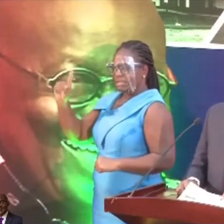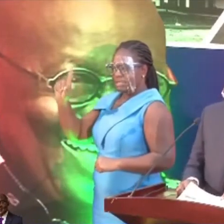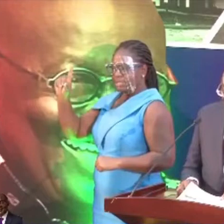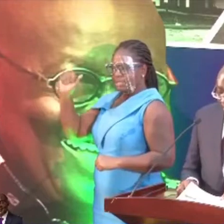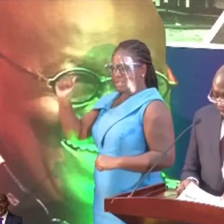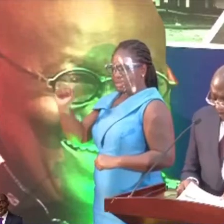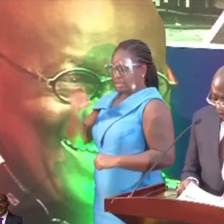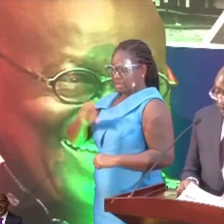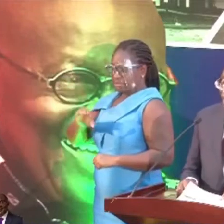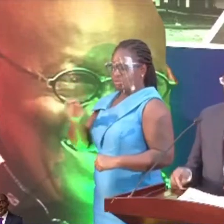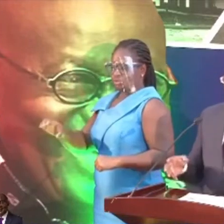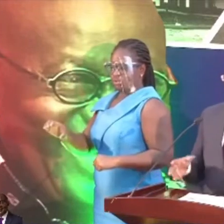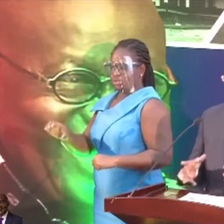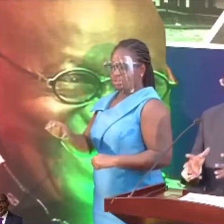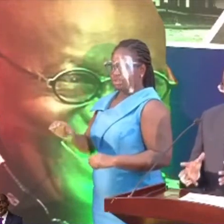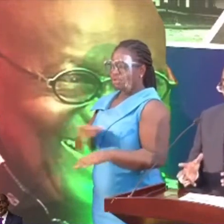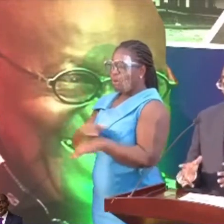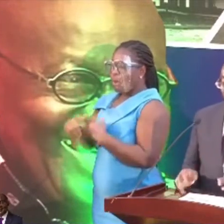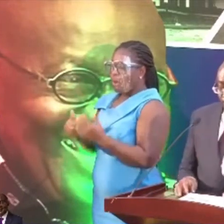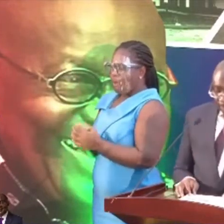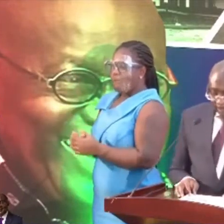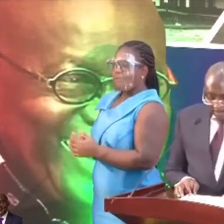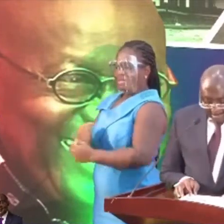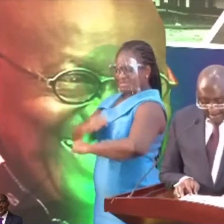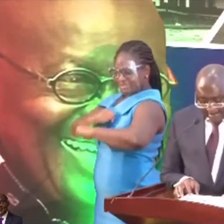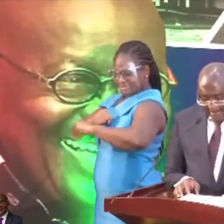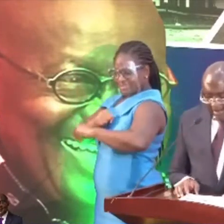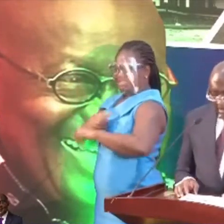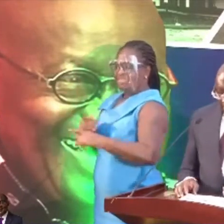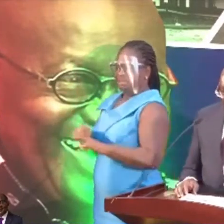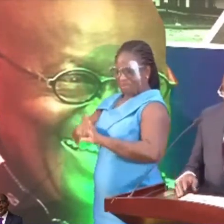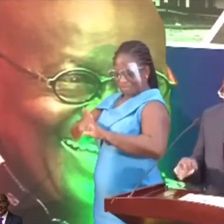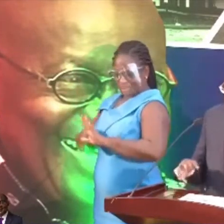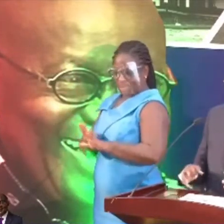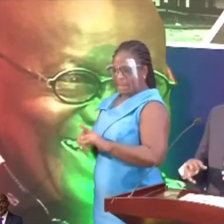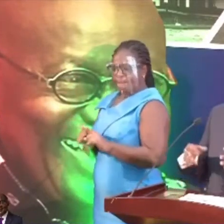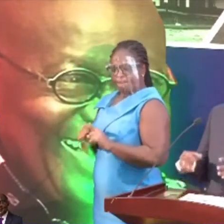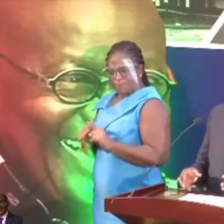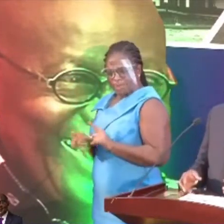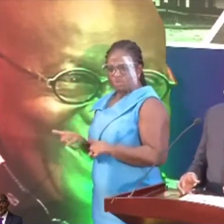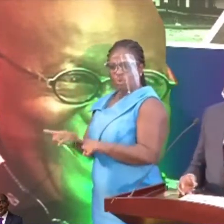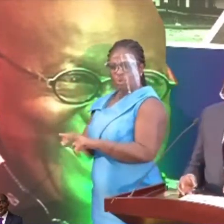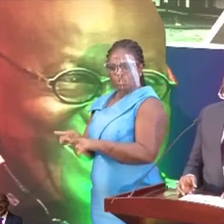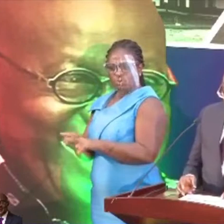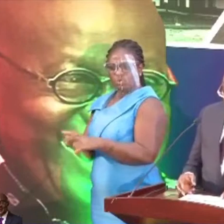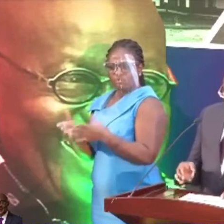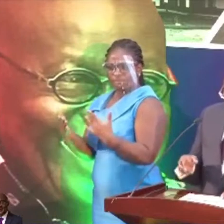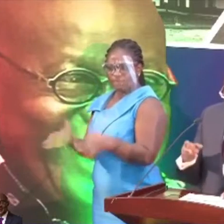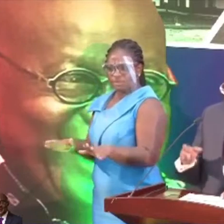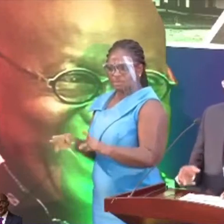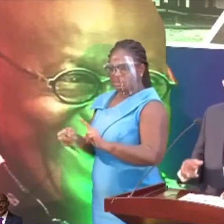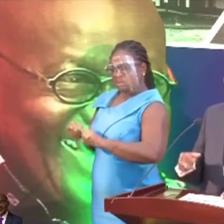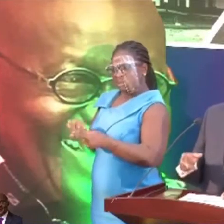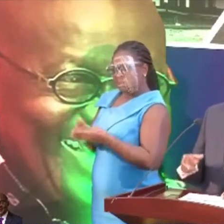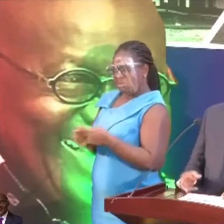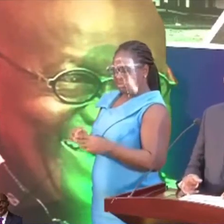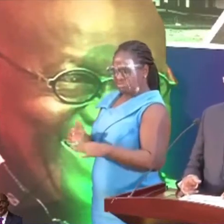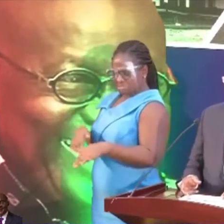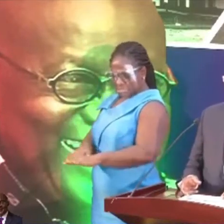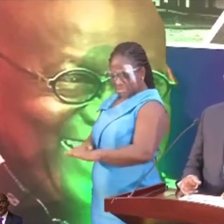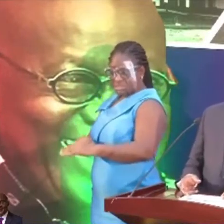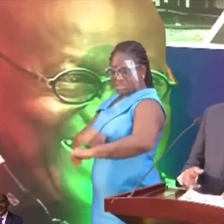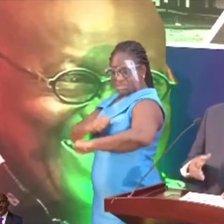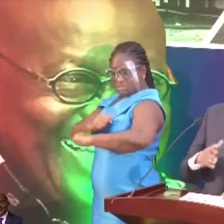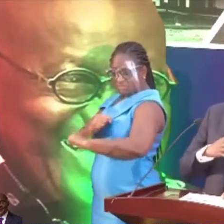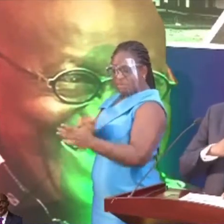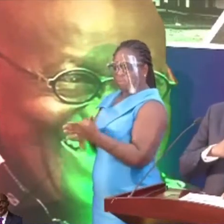and Anumabo. These are ongoing. They've started. But we also completed a number of sea defense programs